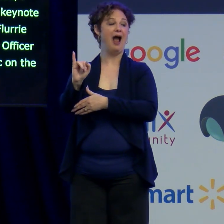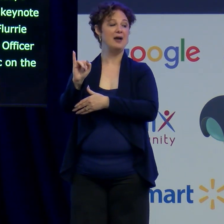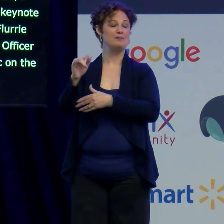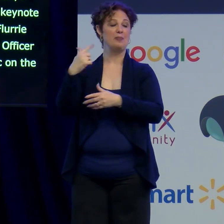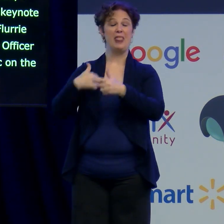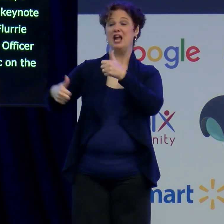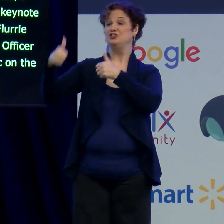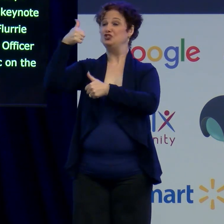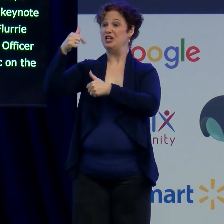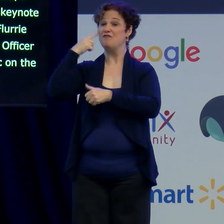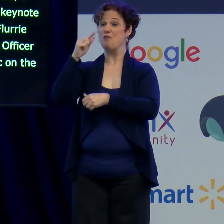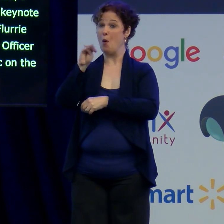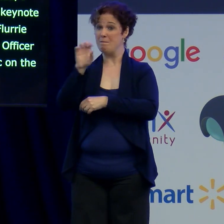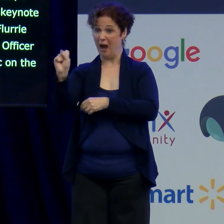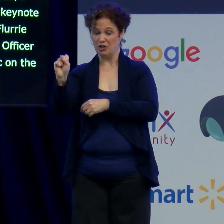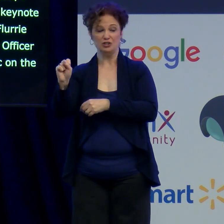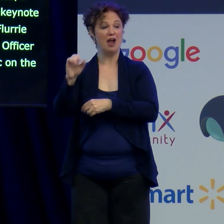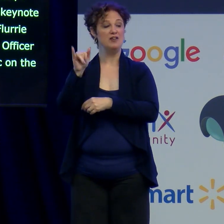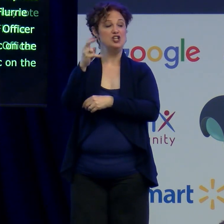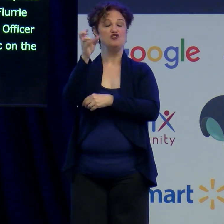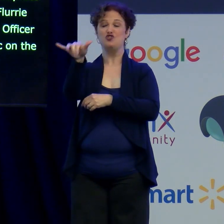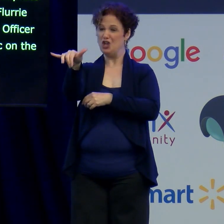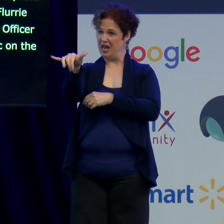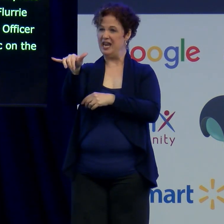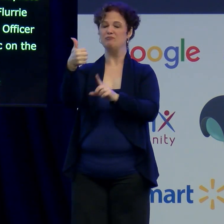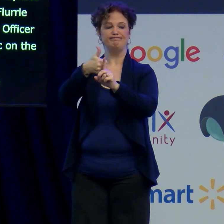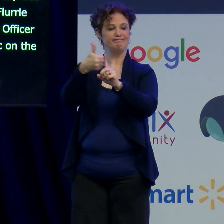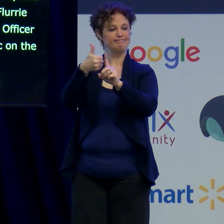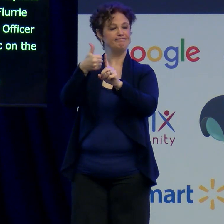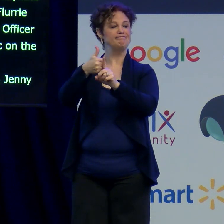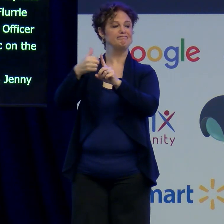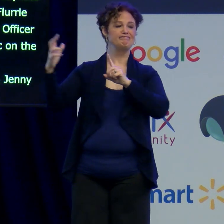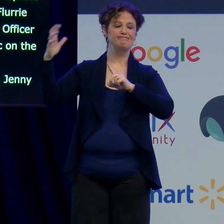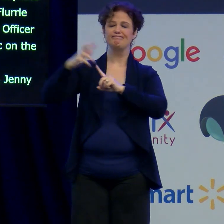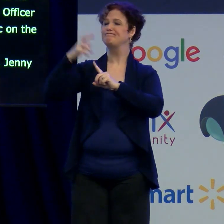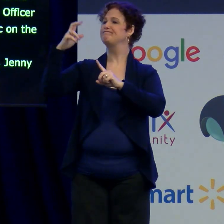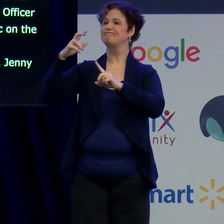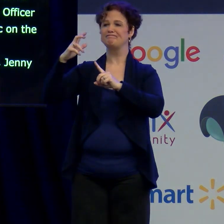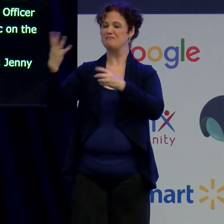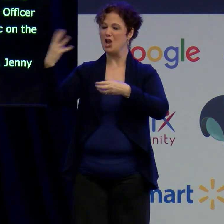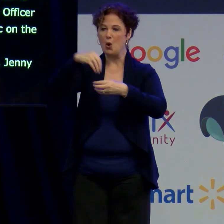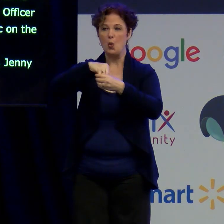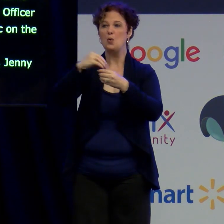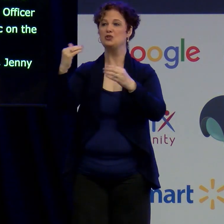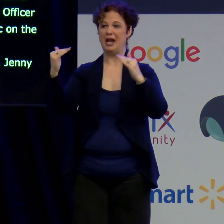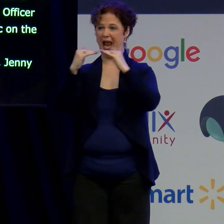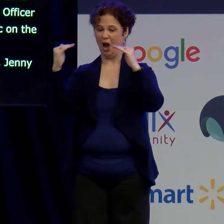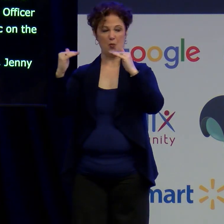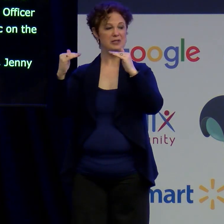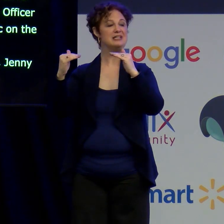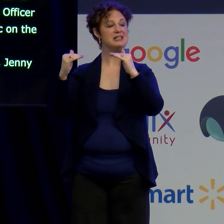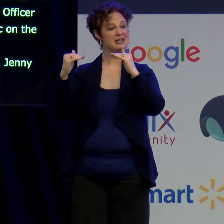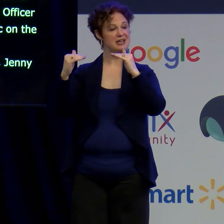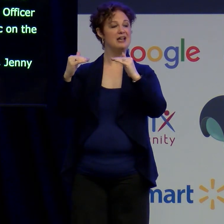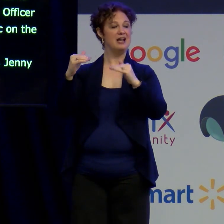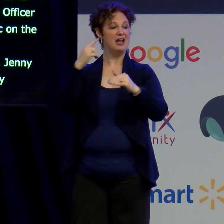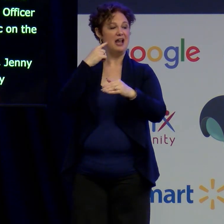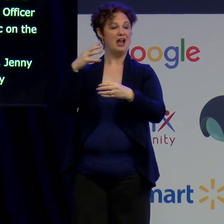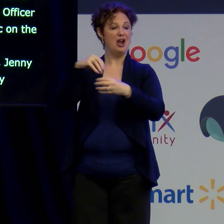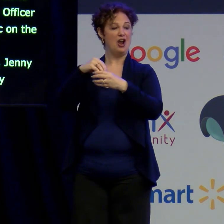Executive Officer of Microsoft, Jenny has championed inclusion, equity, and views accessibility